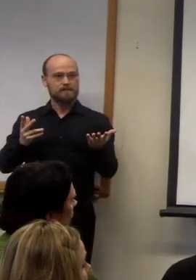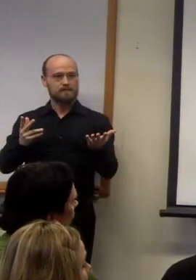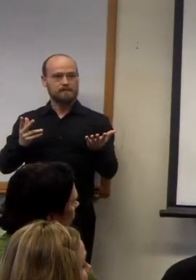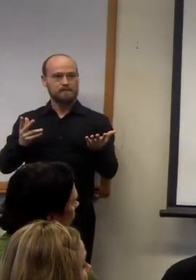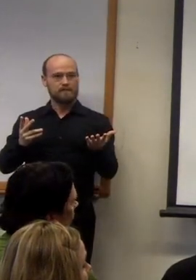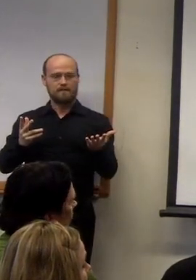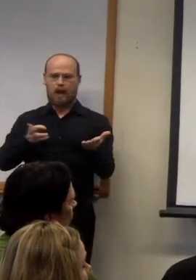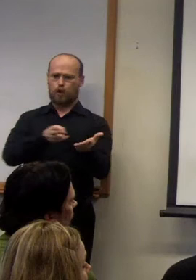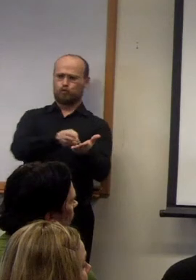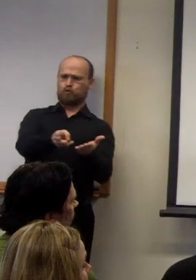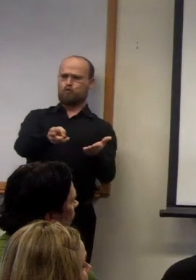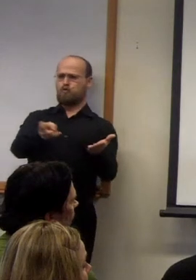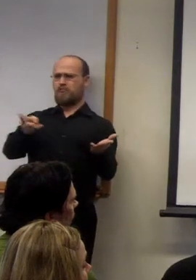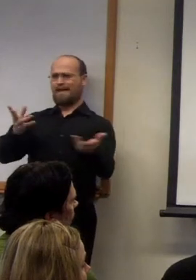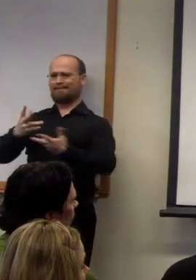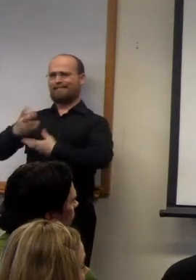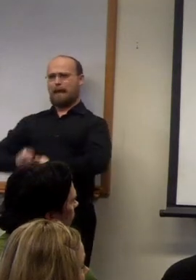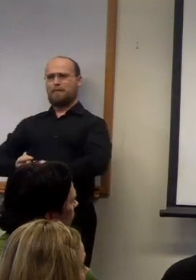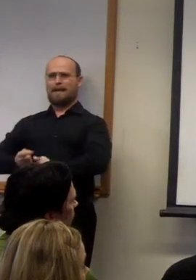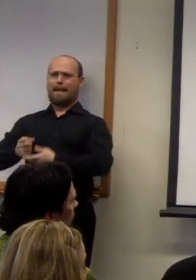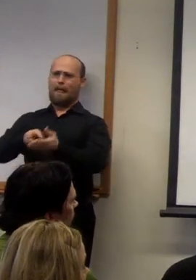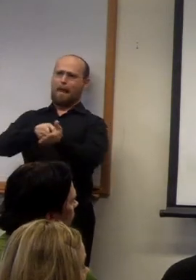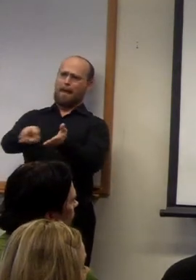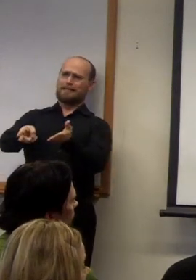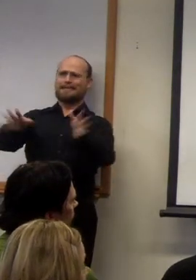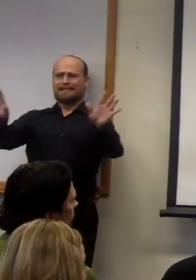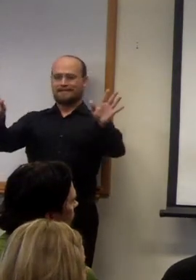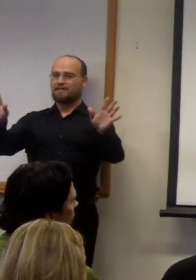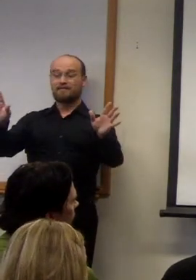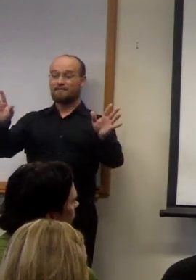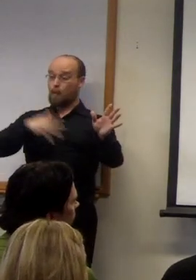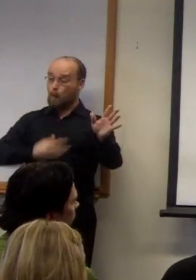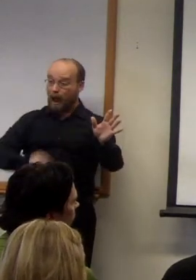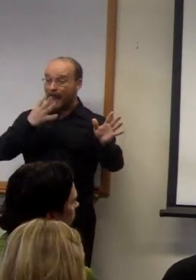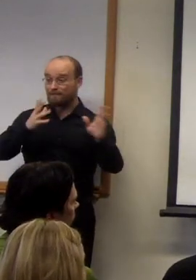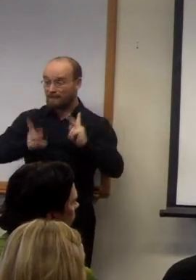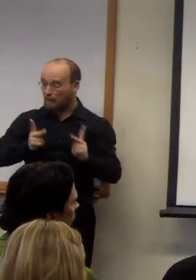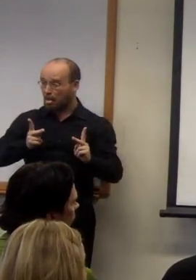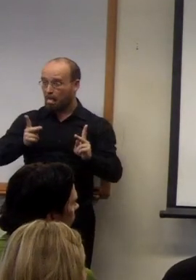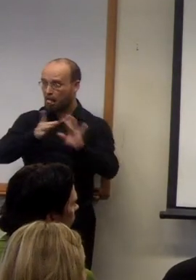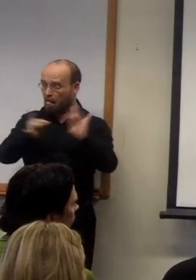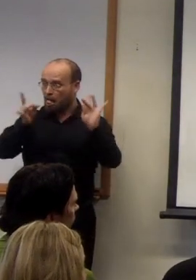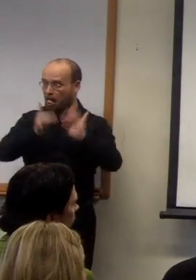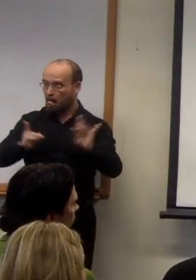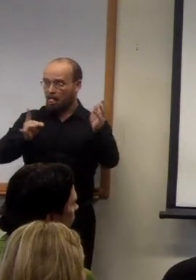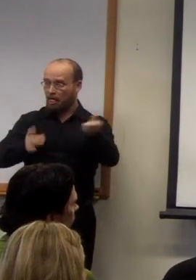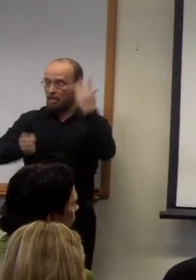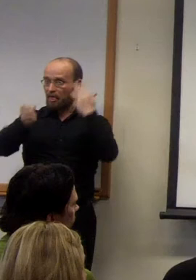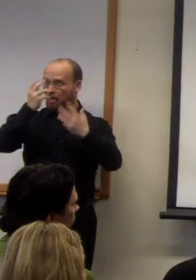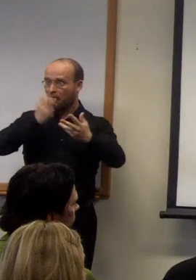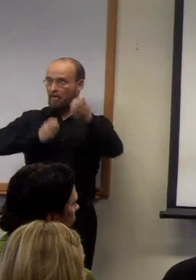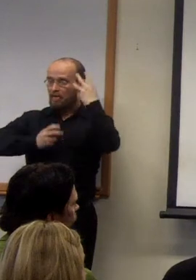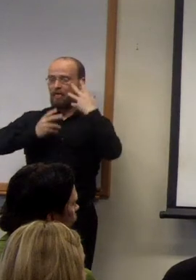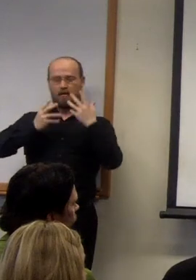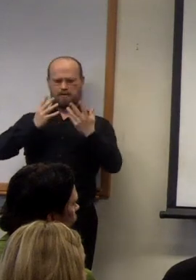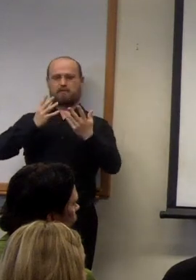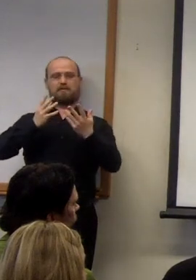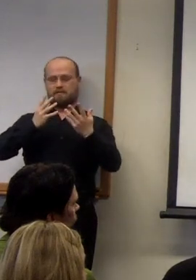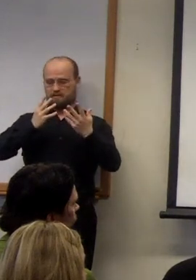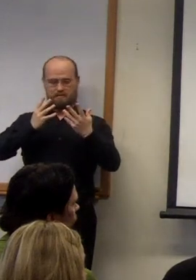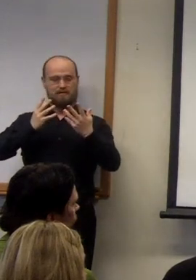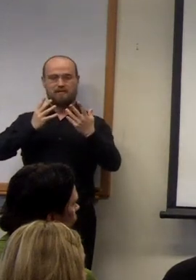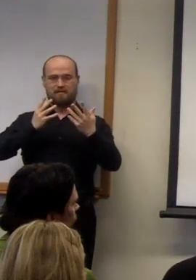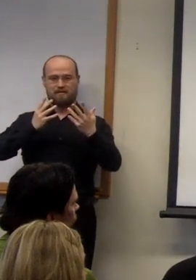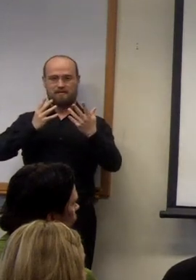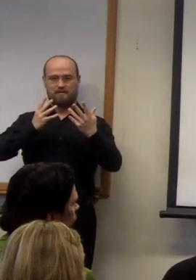truth, integrity, and honesty, and something like this is what white people are telling. They're telling me truth, honesty, integrity, right? Mm-hmm. You know,